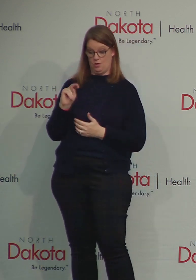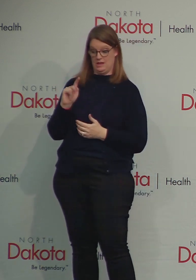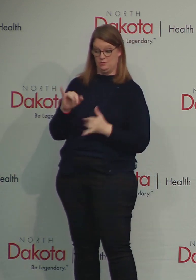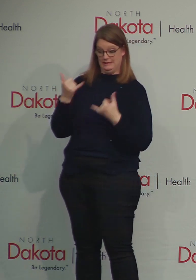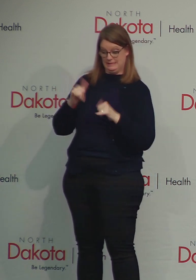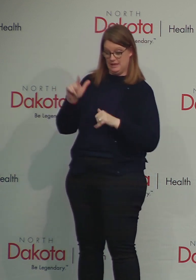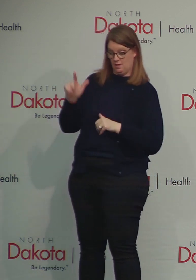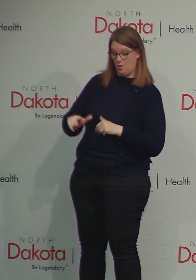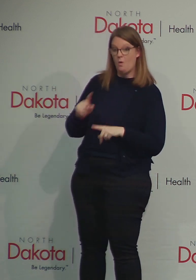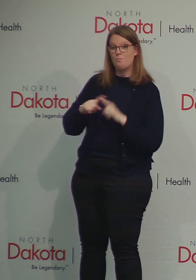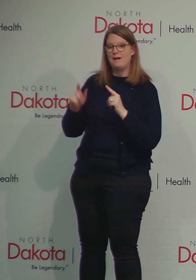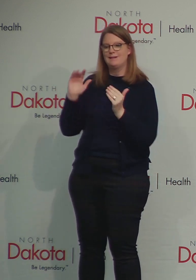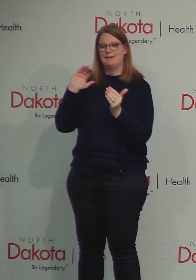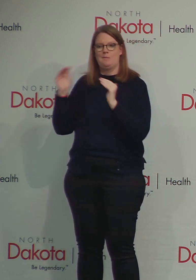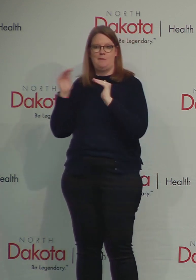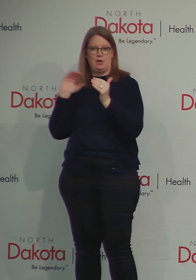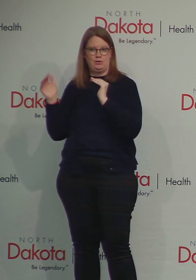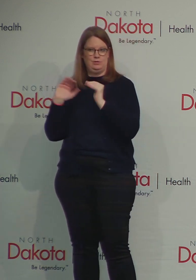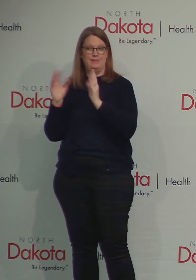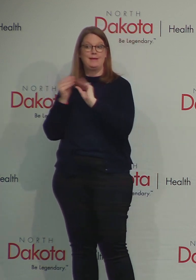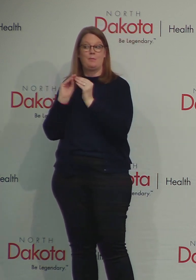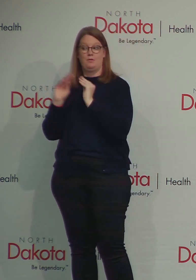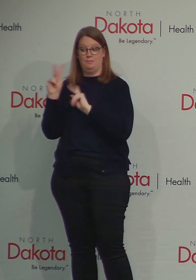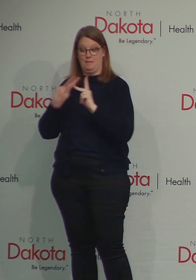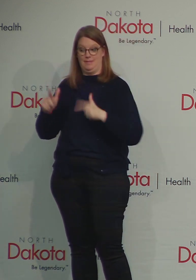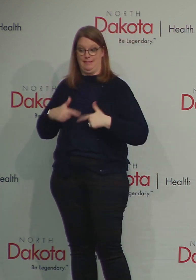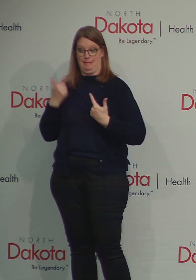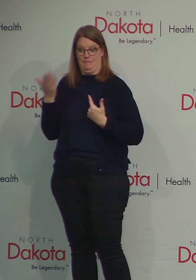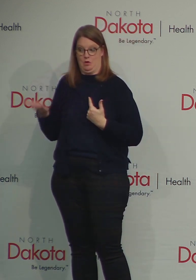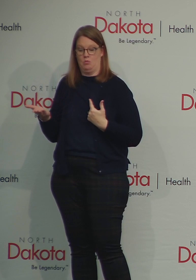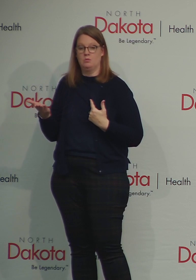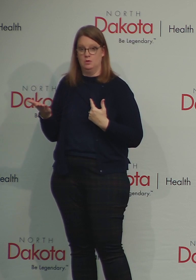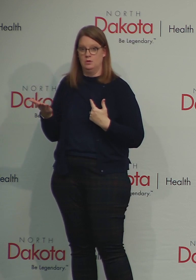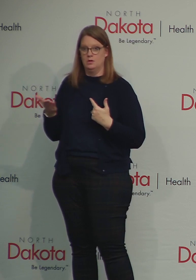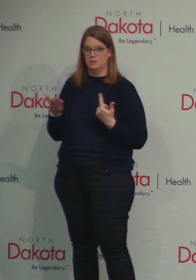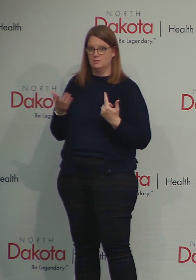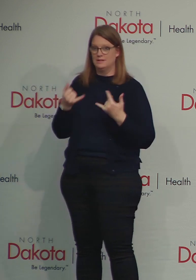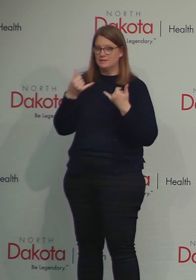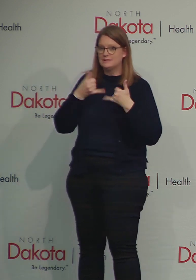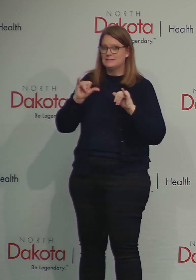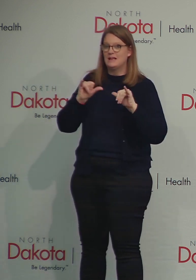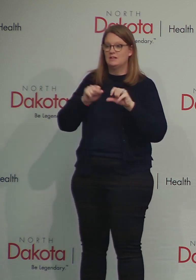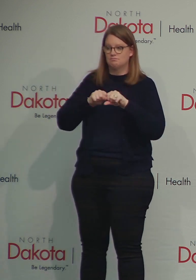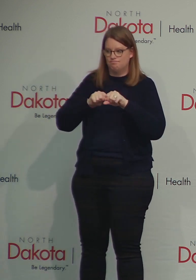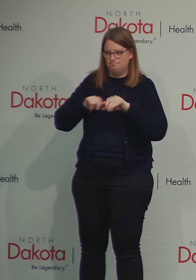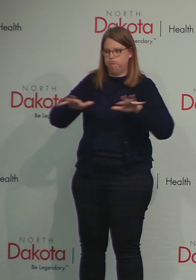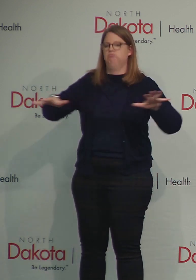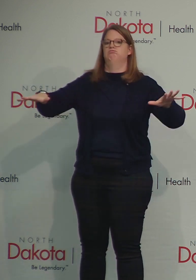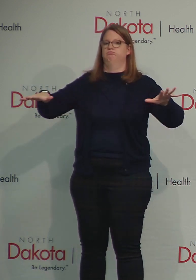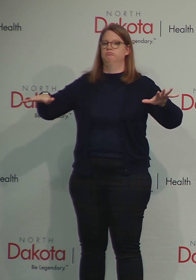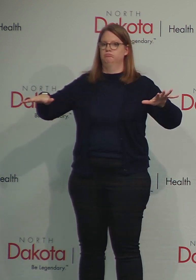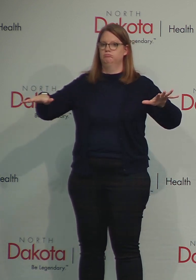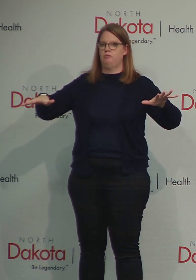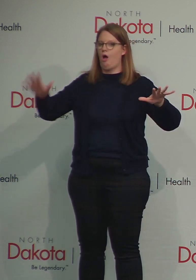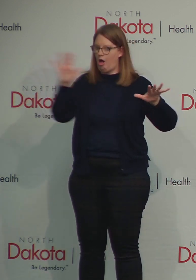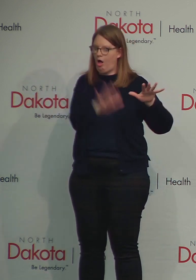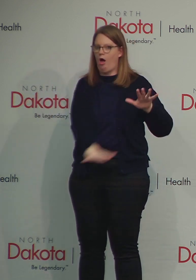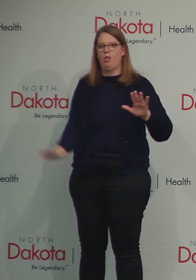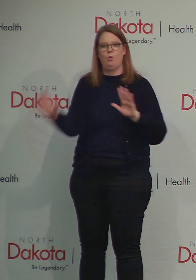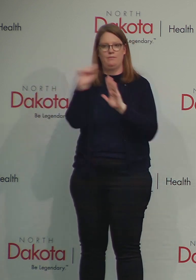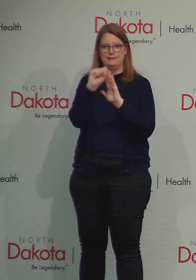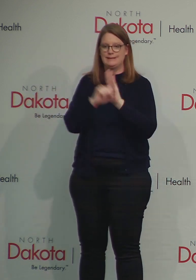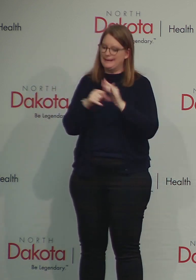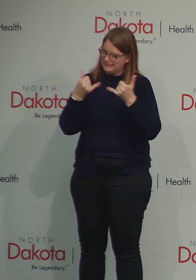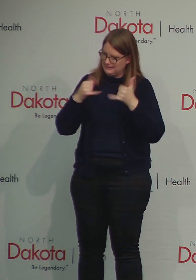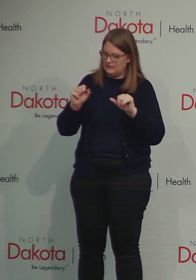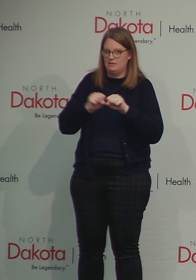sure you take a look at the data because we still have widespread presence of COVID around the state, and we